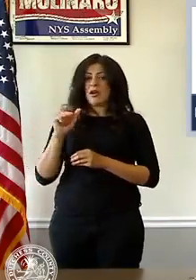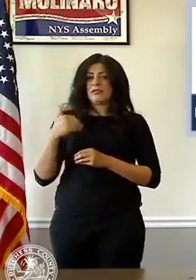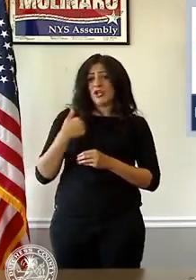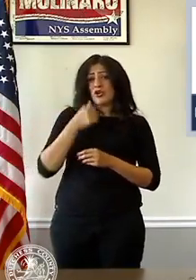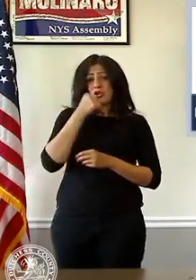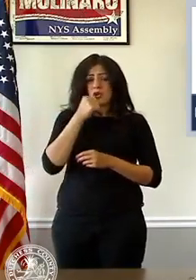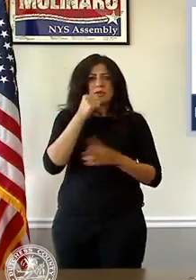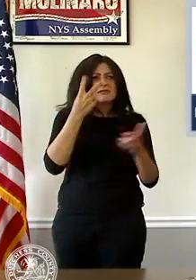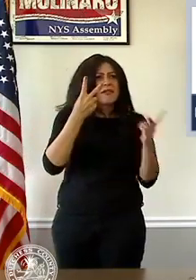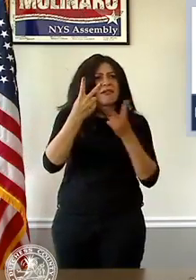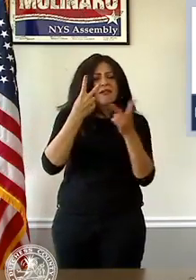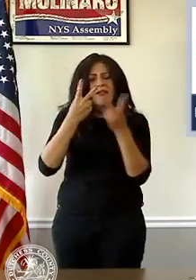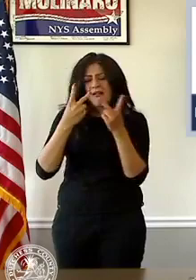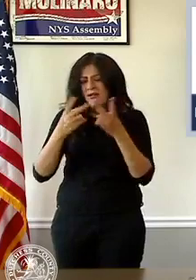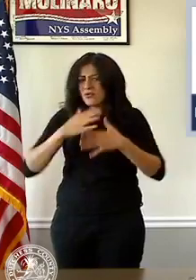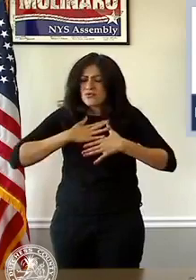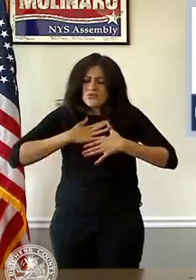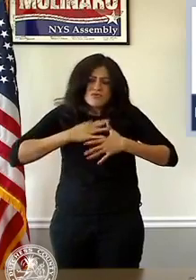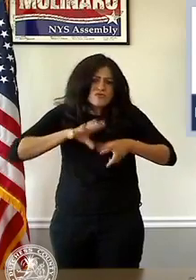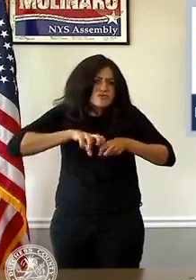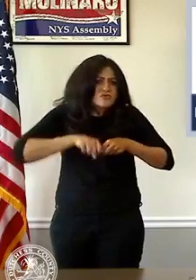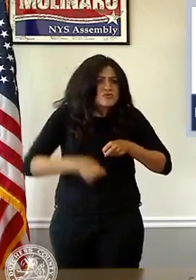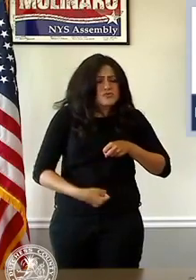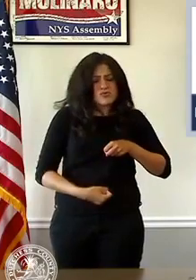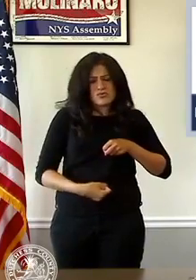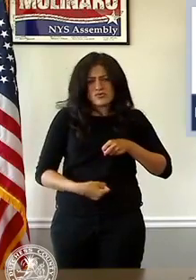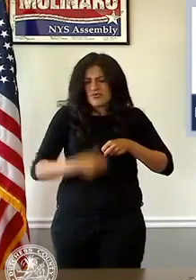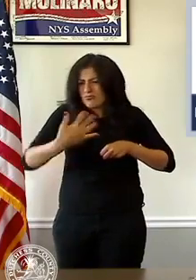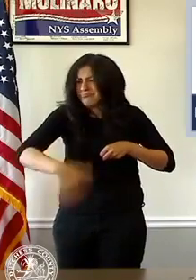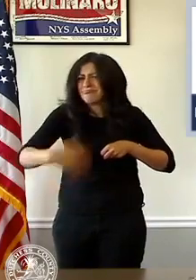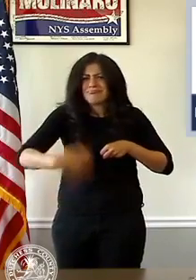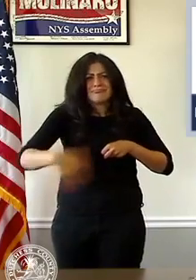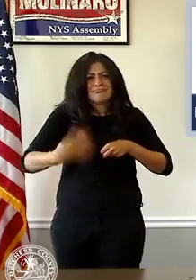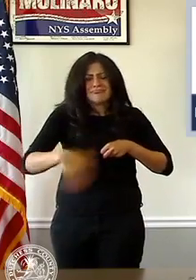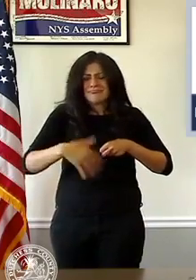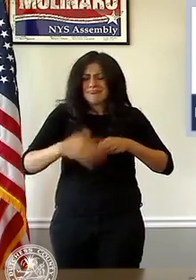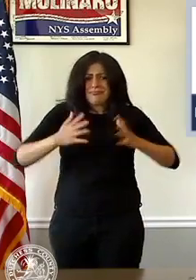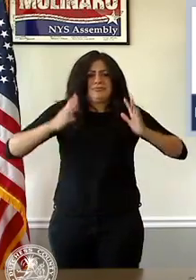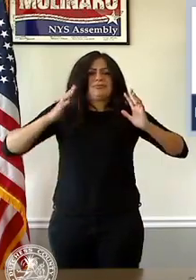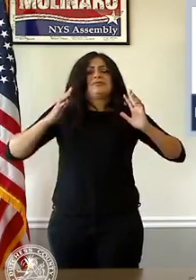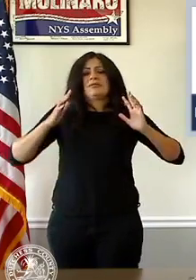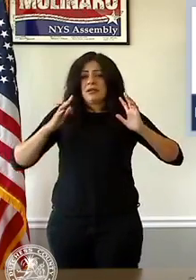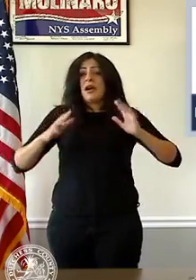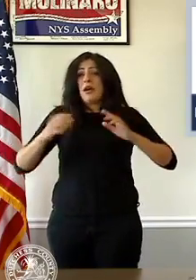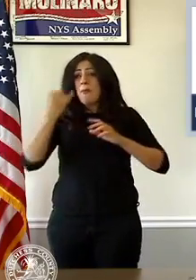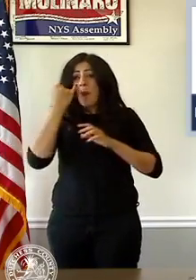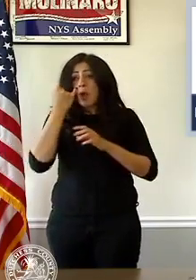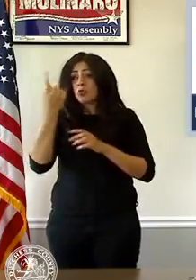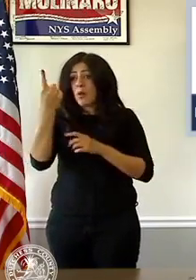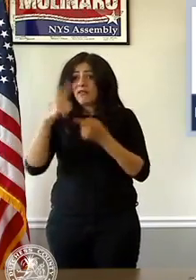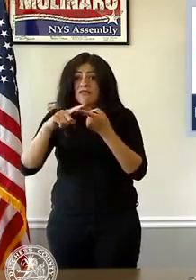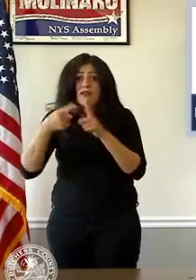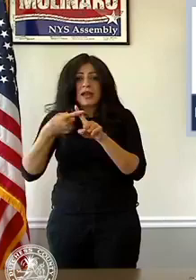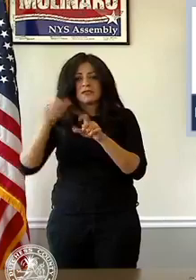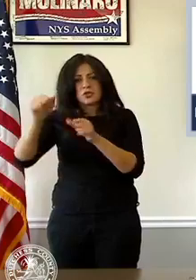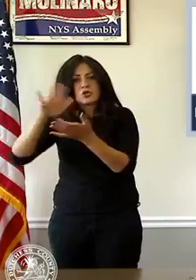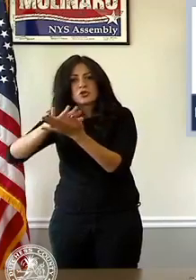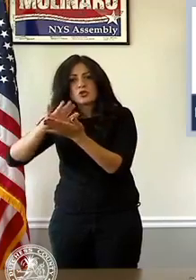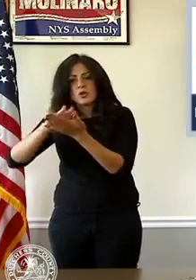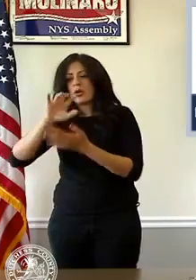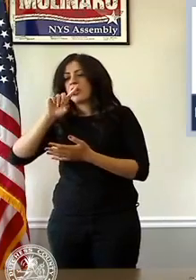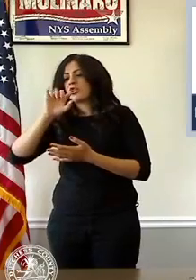distressed by what she saw on TV, and she was heartbroken and wondered what it would feel like if one of her friends in her school in